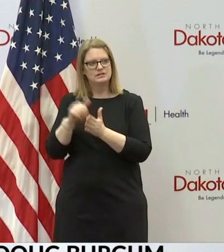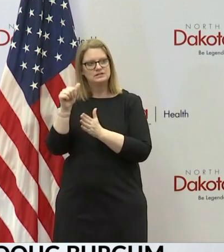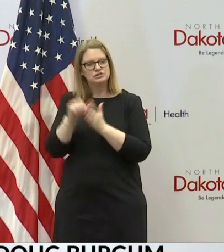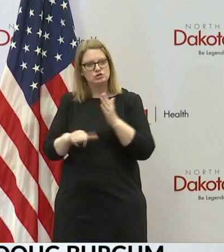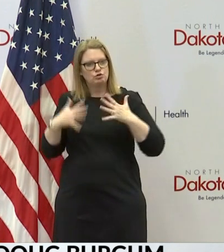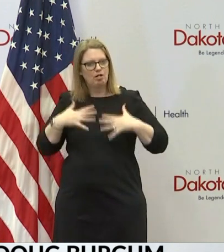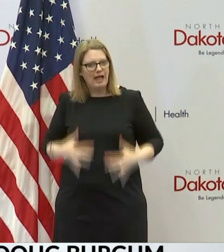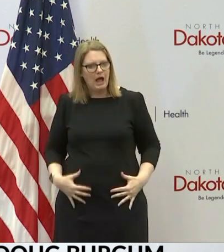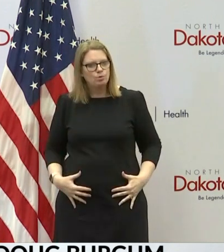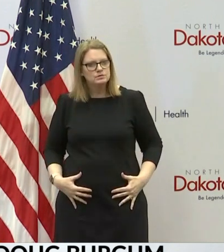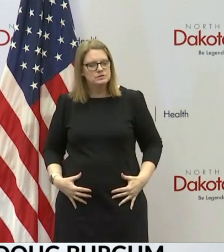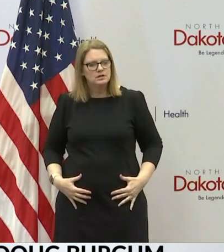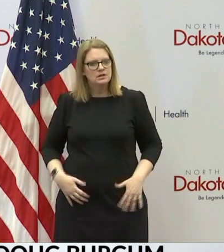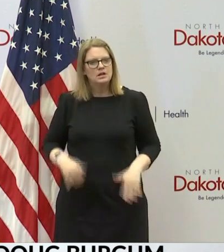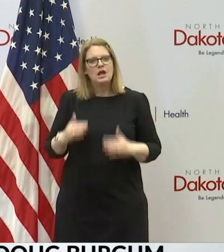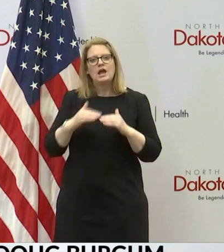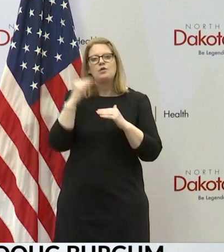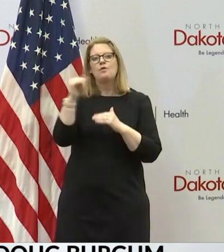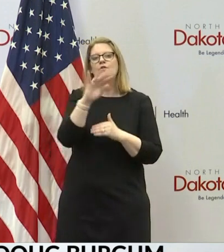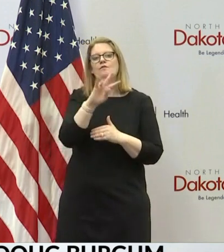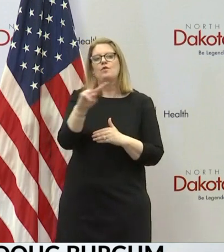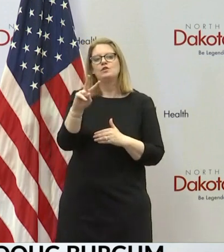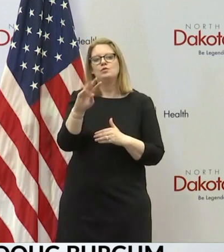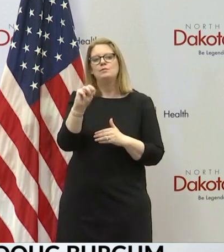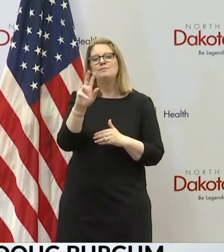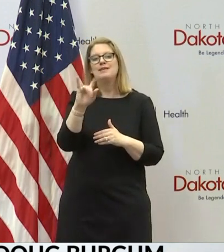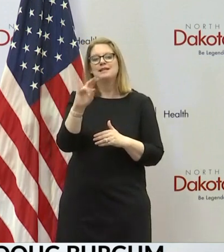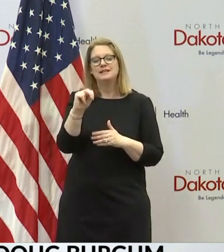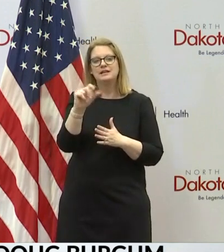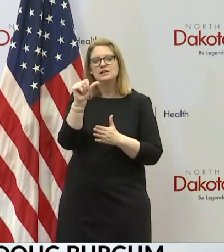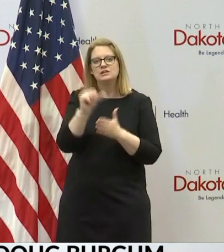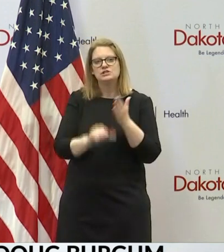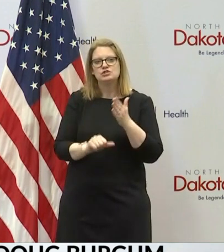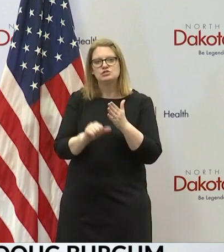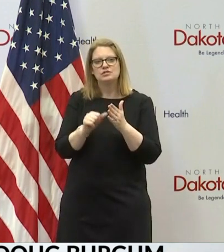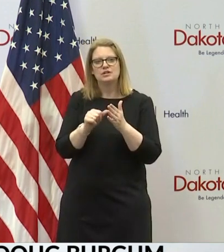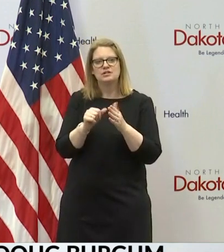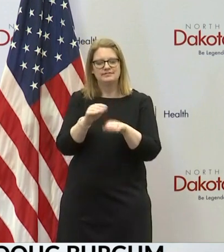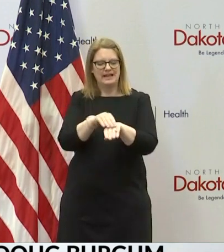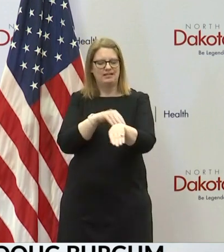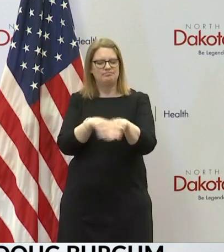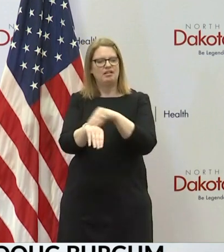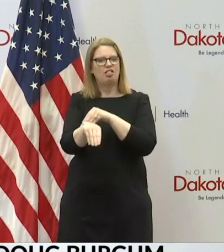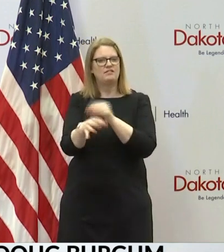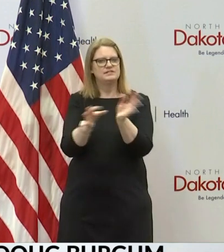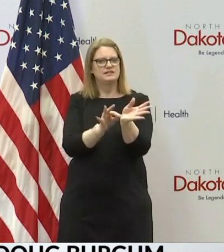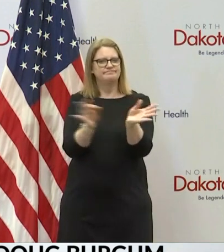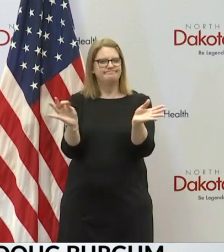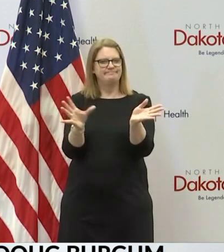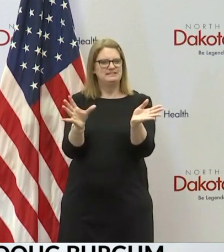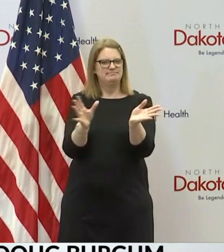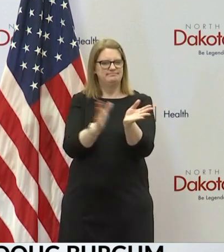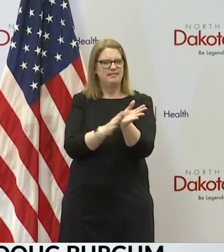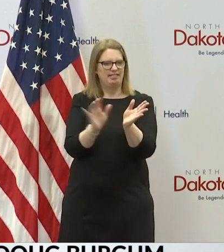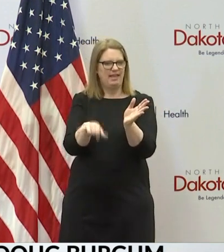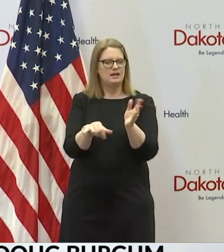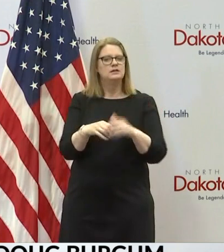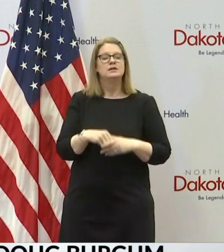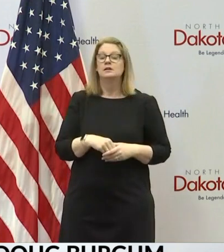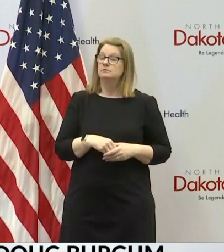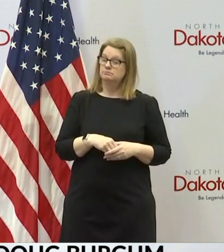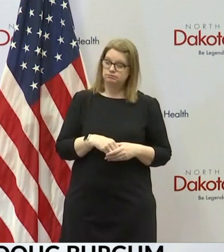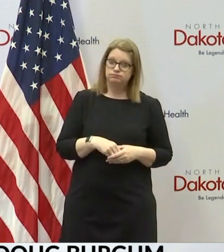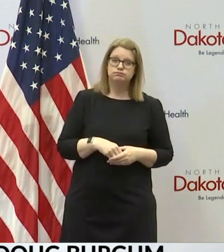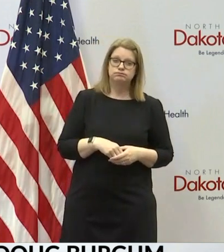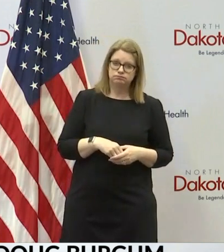surgical gowns, and over 42 million surgical and exam gloves. So again, as fantastic